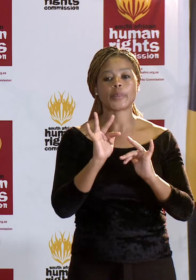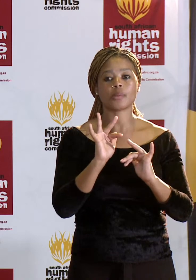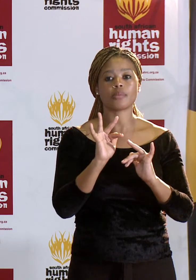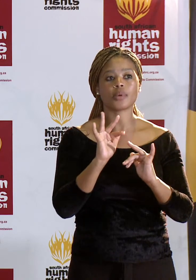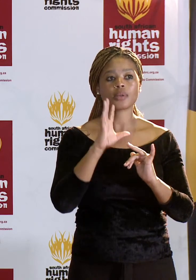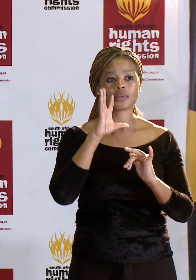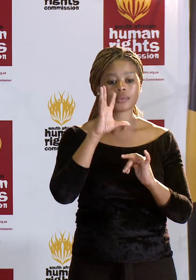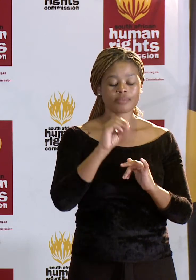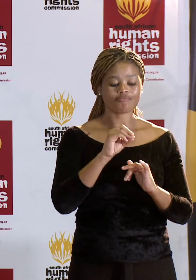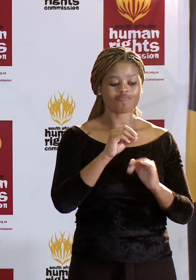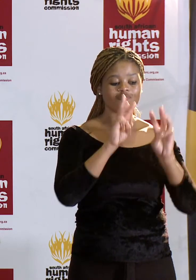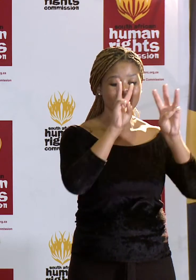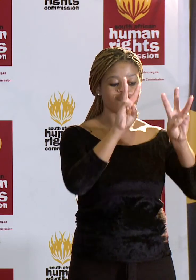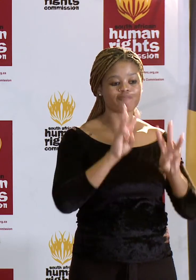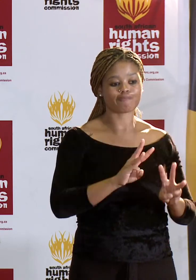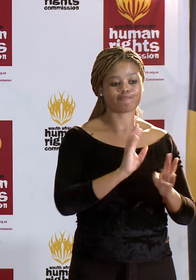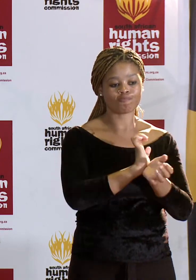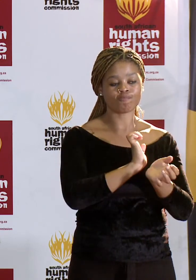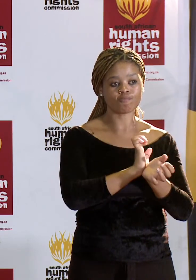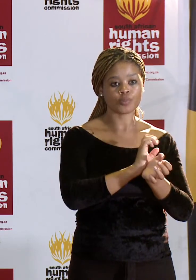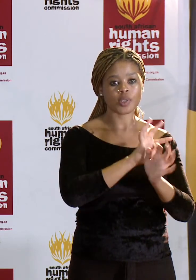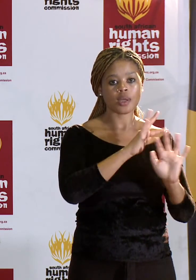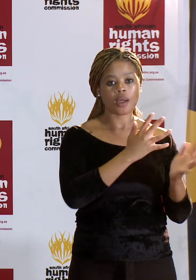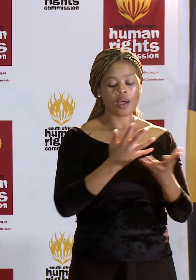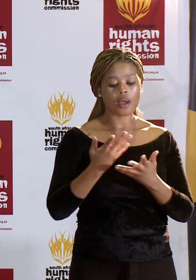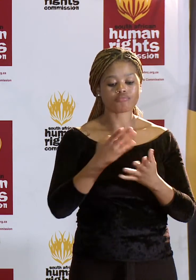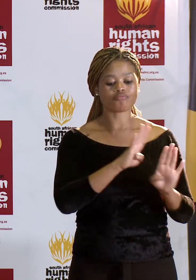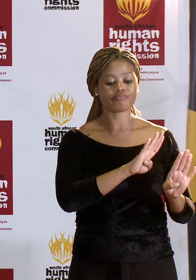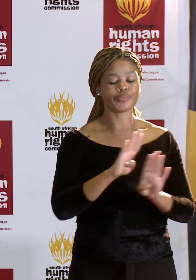as being imprisoned for how they